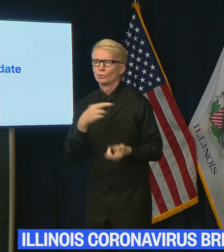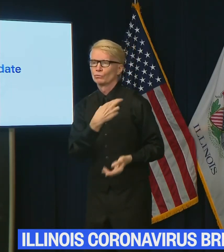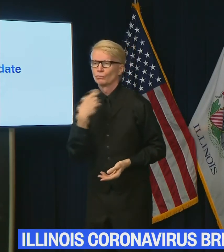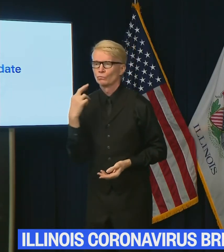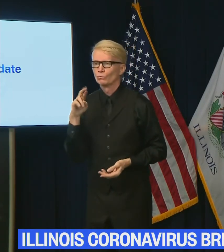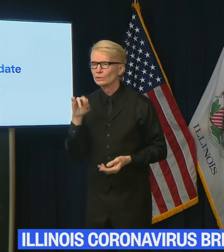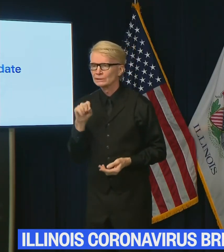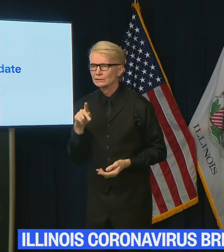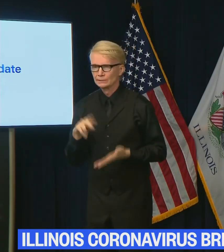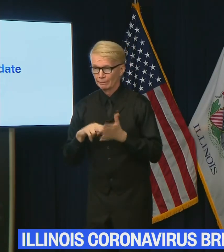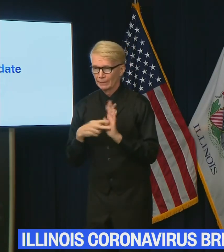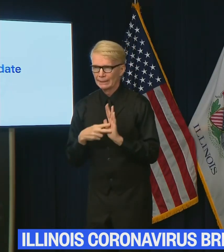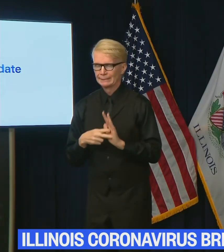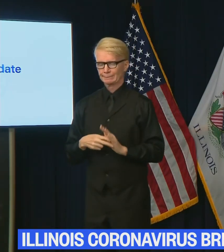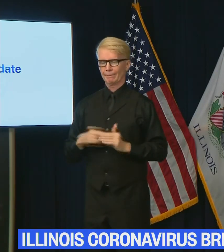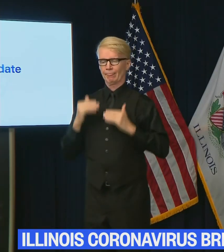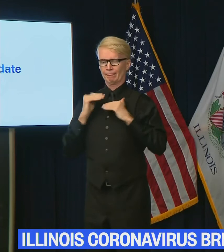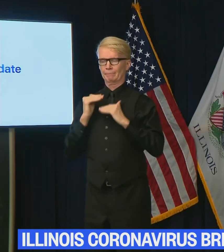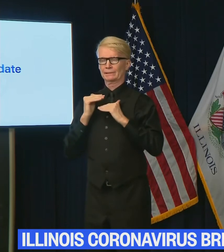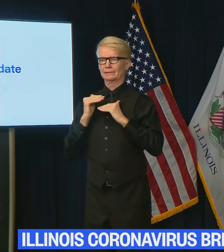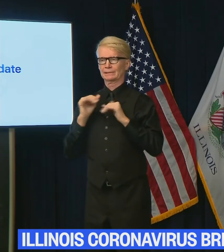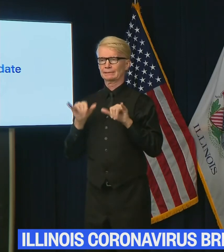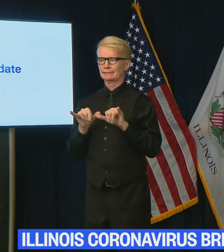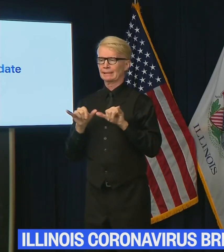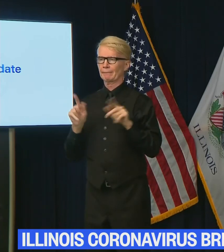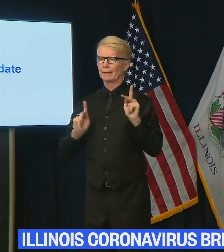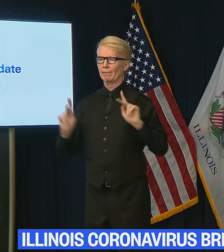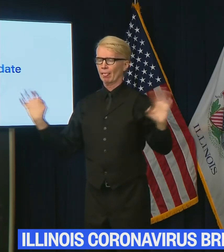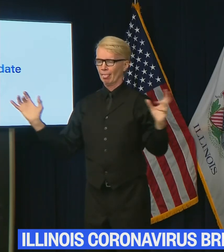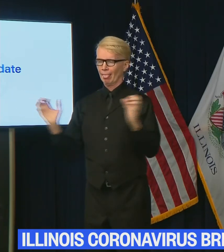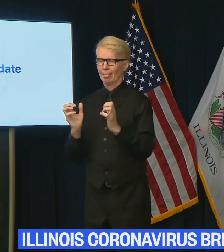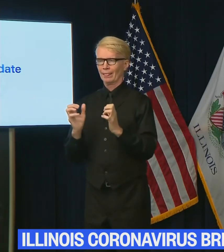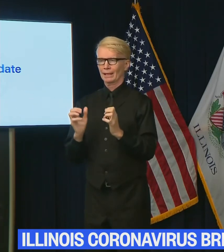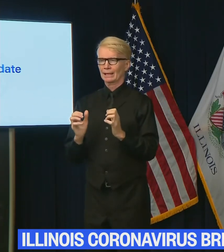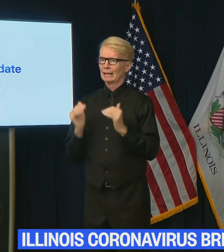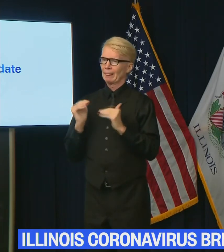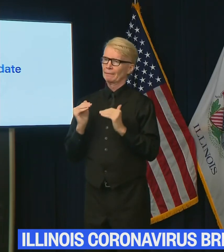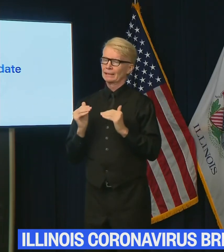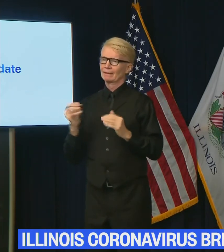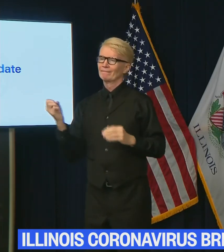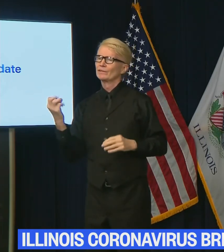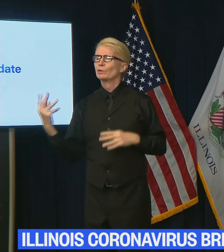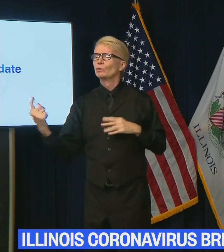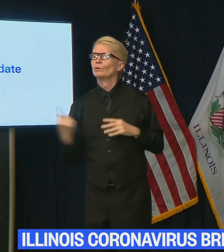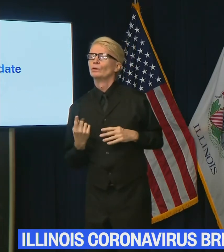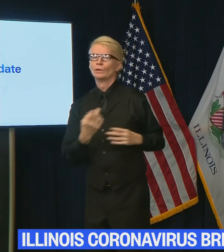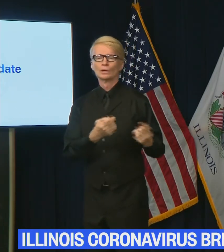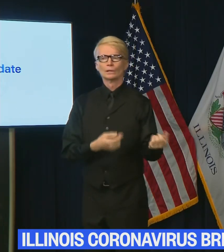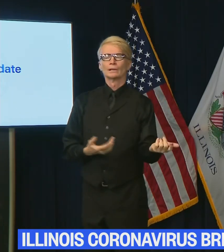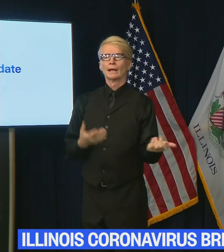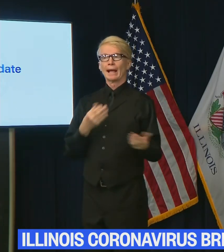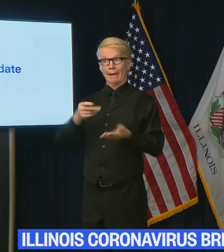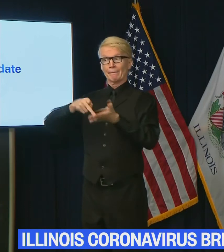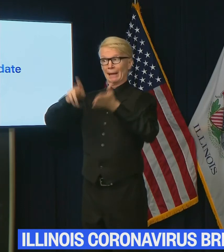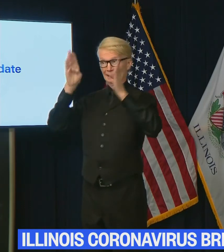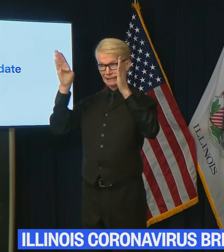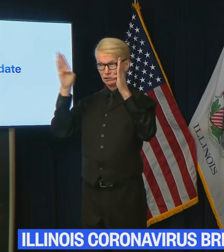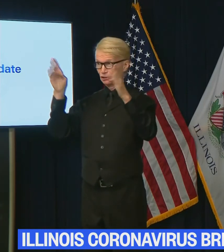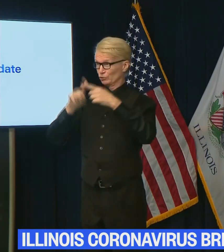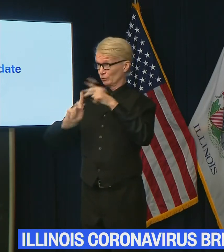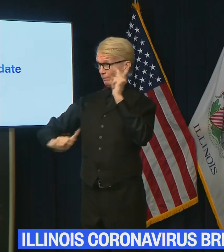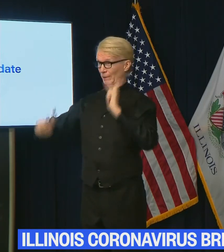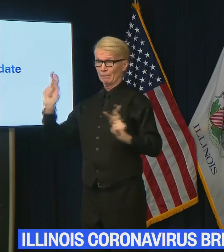include limiting the number of people that you are gathering with and paying a special attention to the risk of the